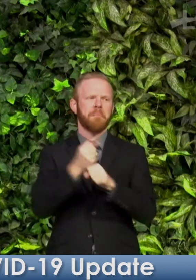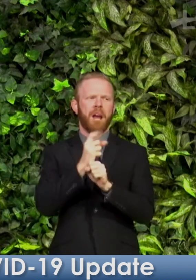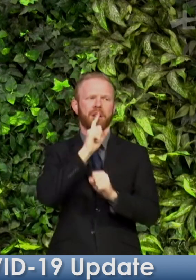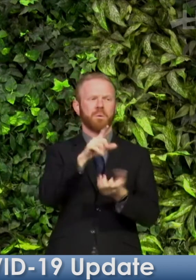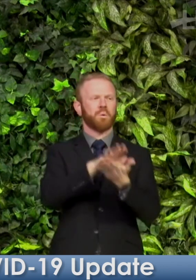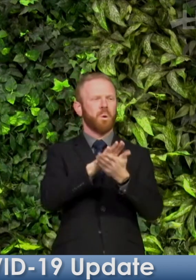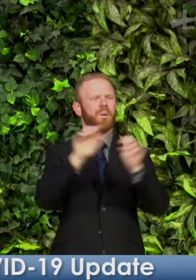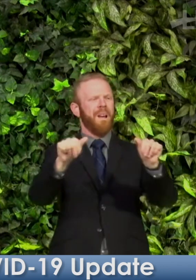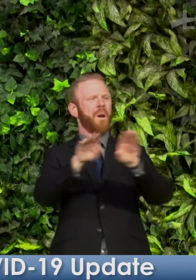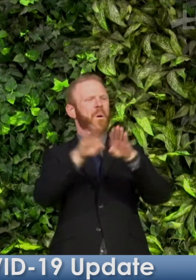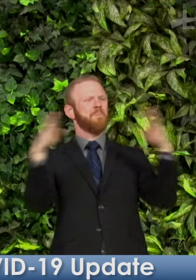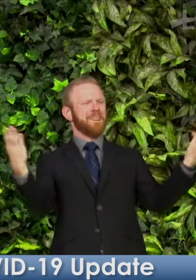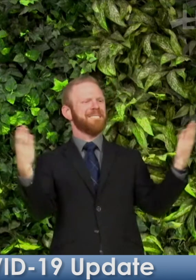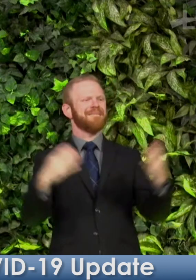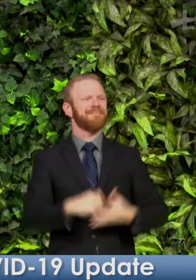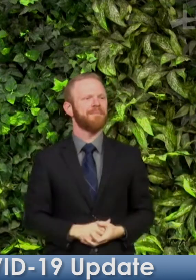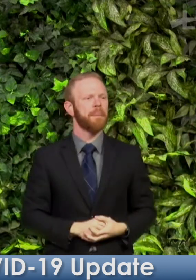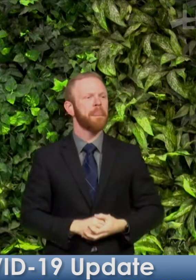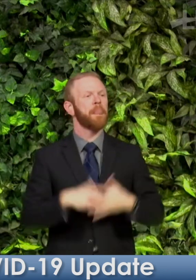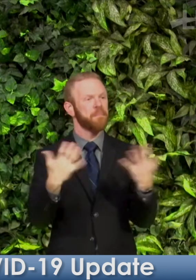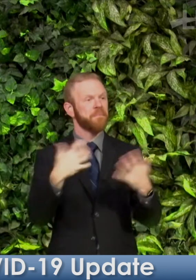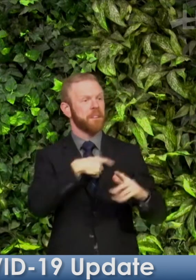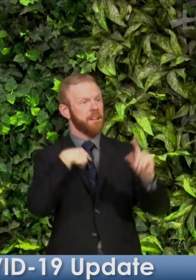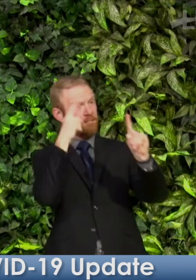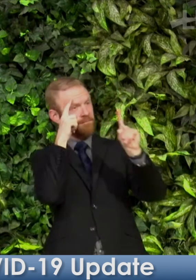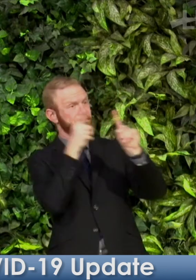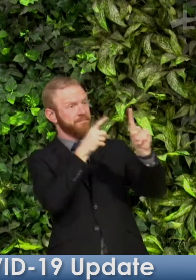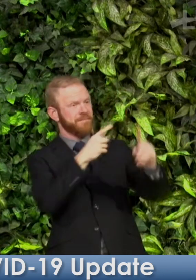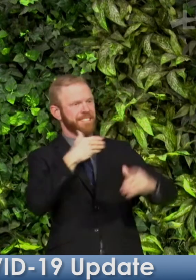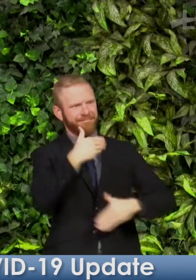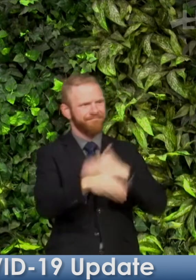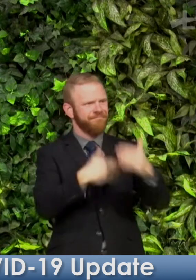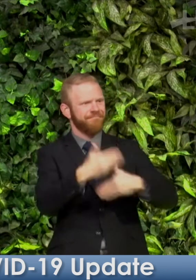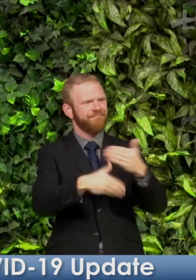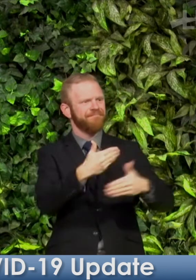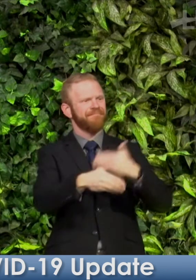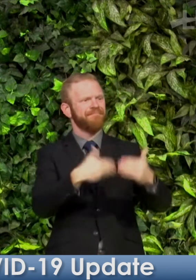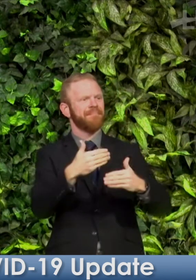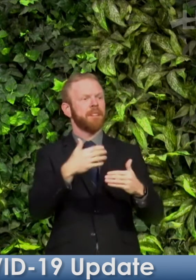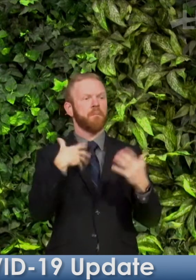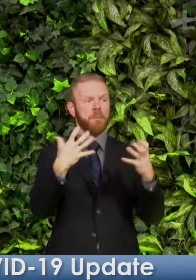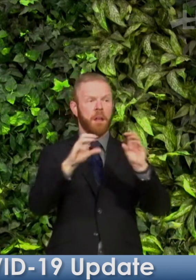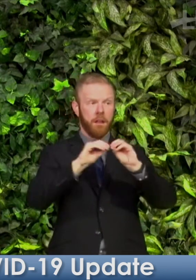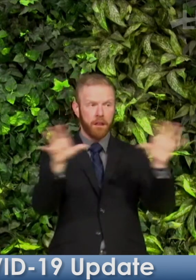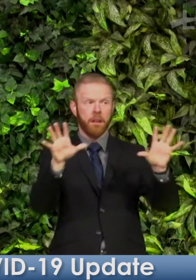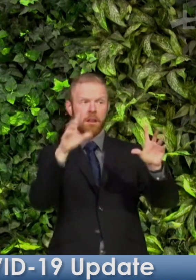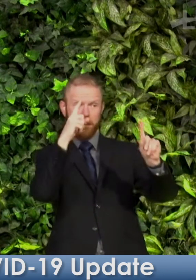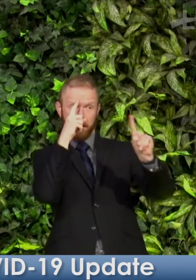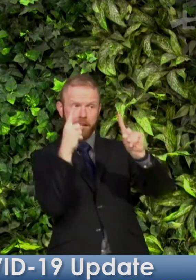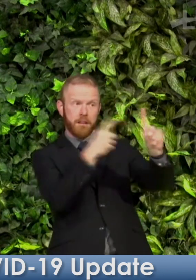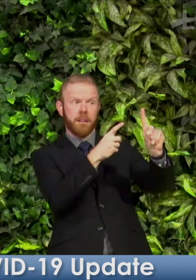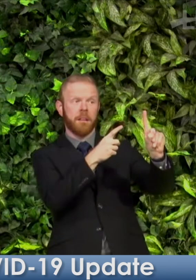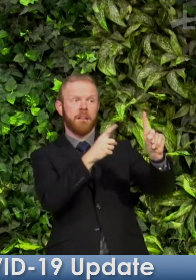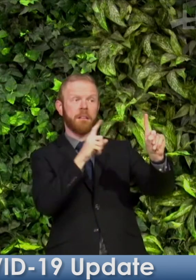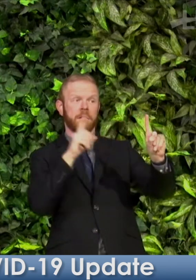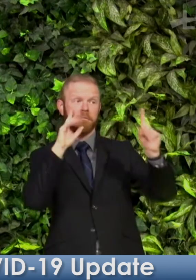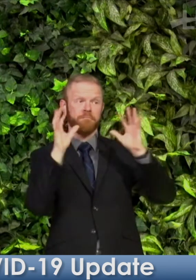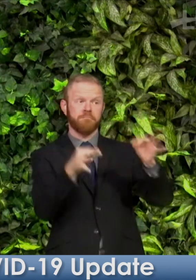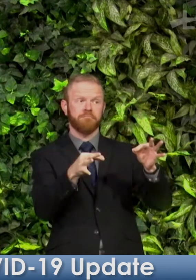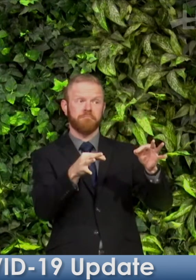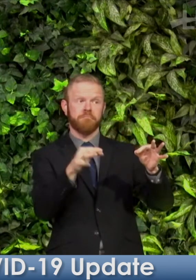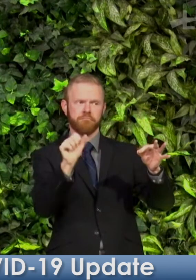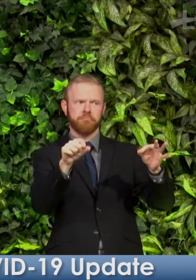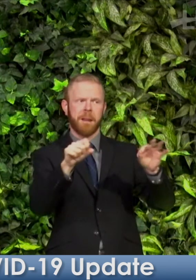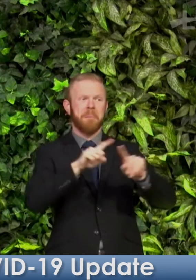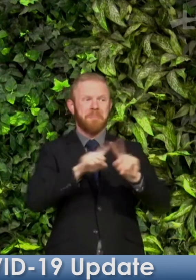well. So we're moving in that direction with clarity, with determination, But cities like Long Beach are not waiting, and we